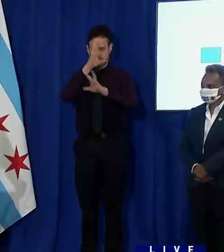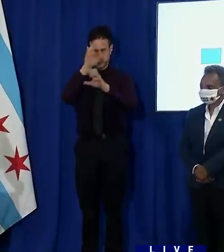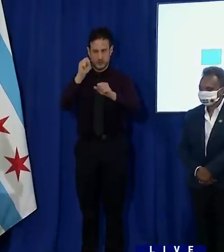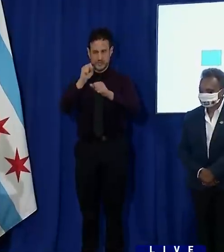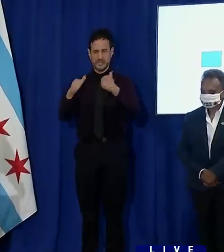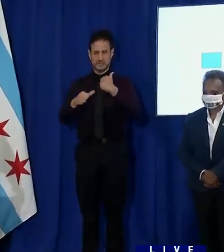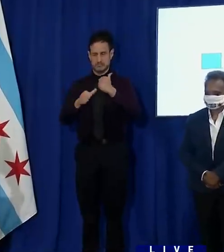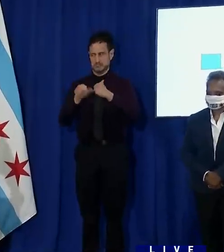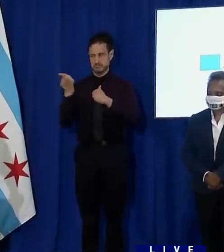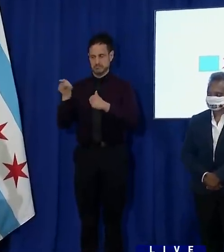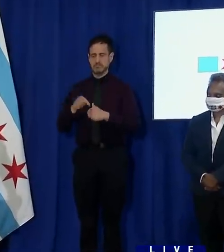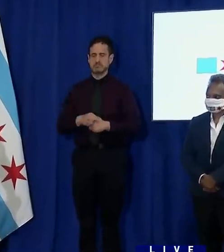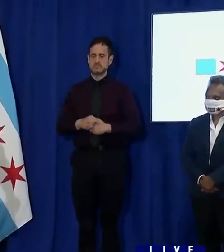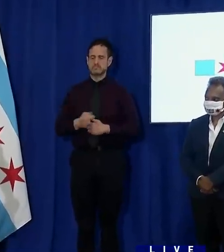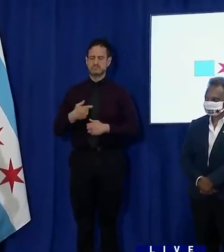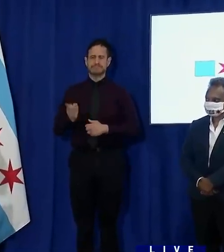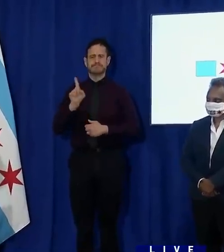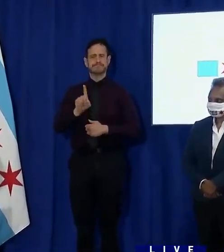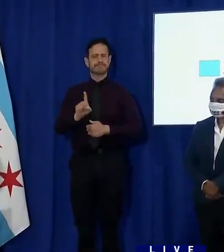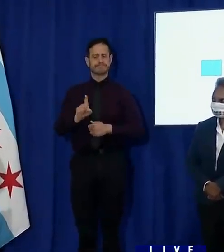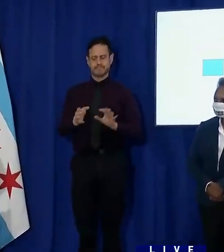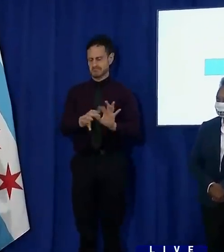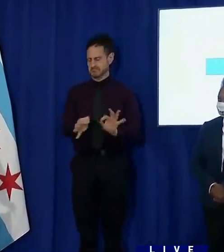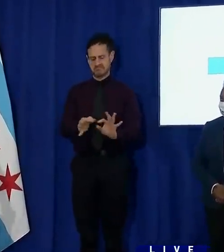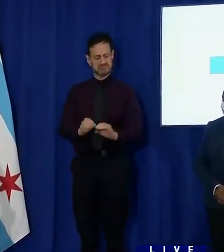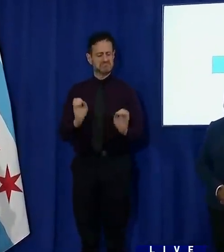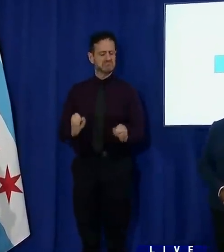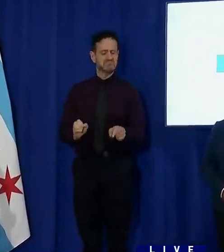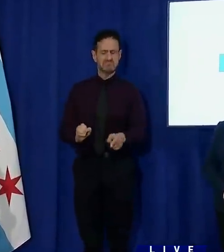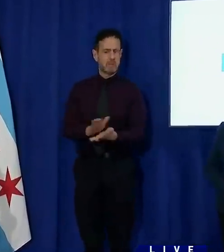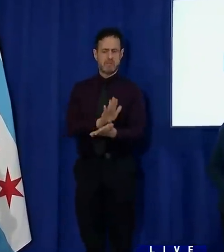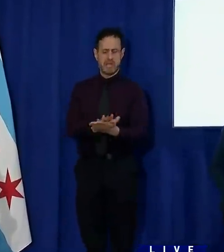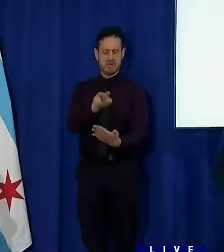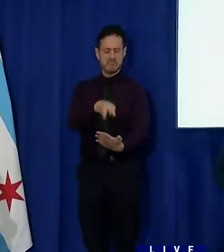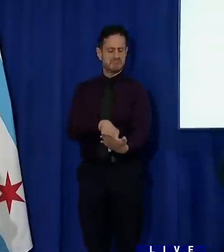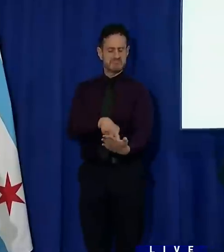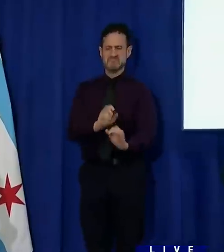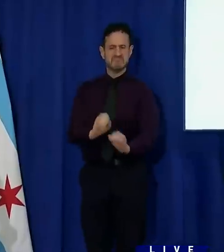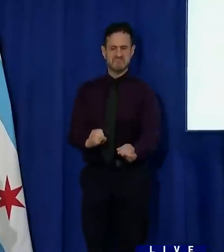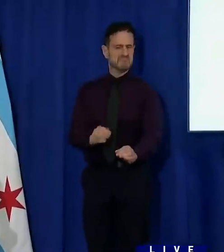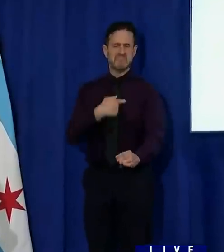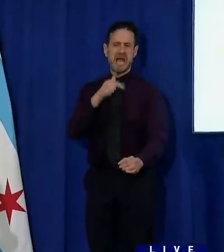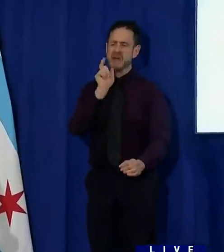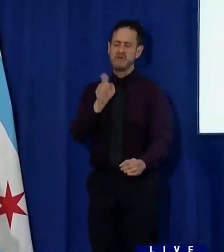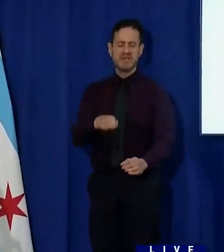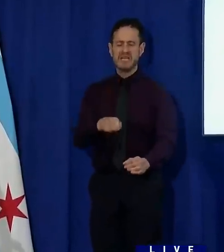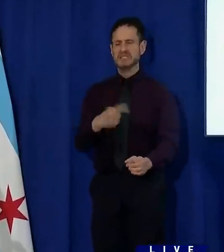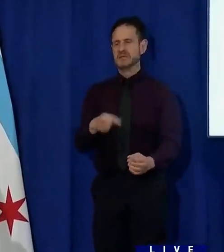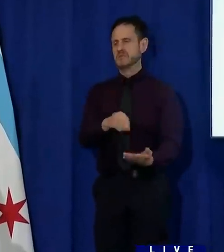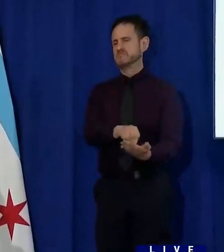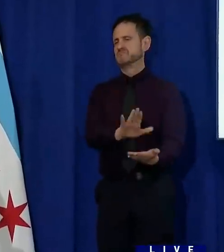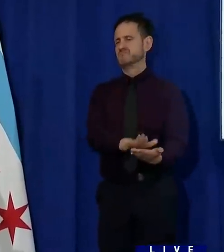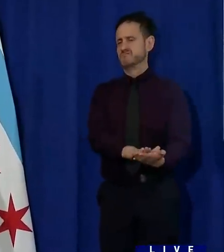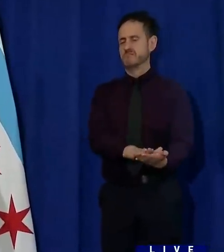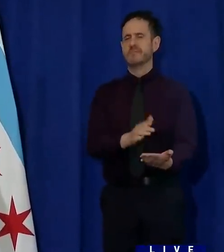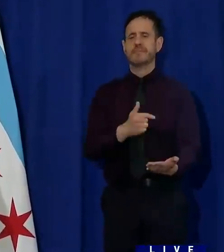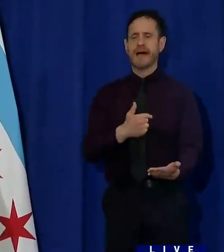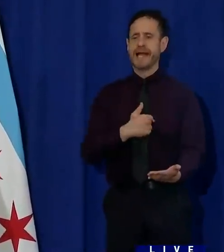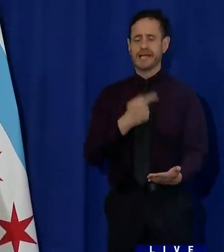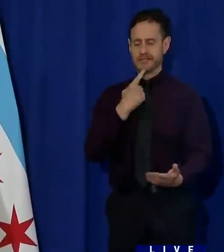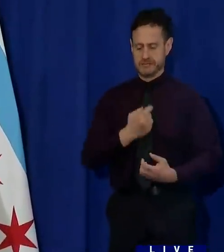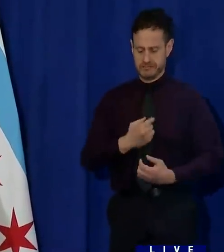You notice I'm up here with no notes, no script, because I don't need to script this. This is